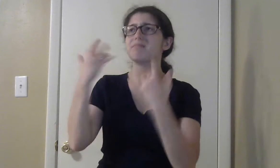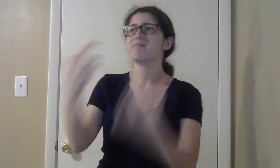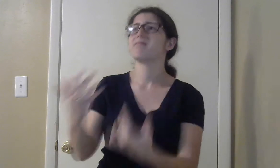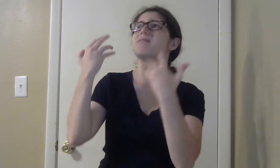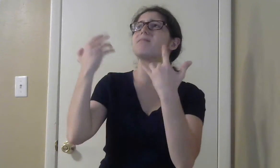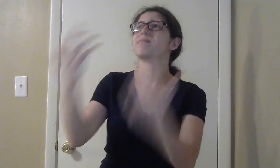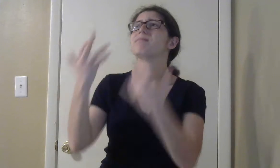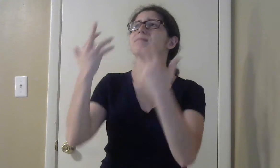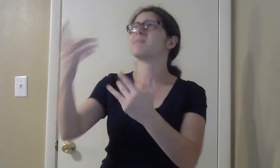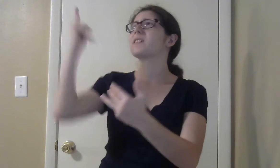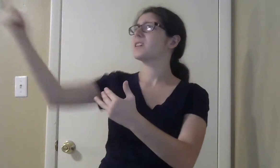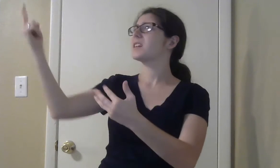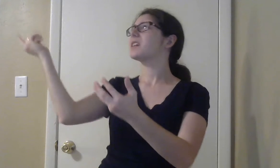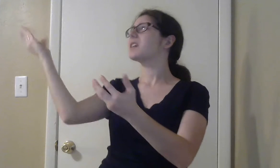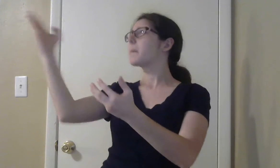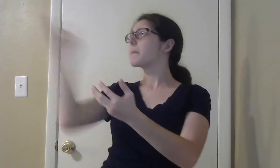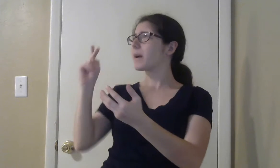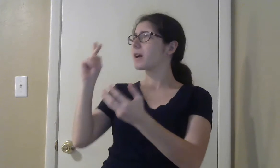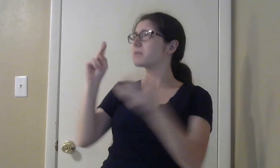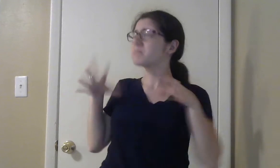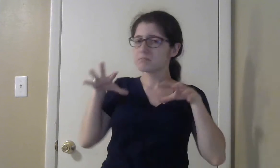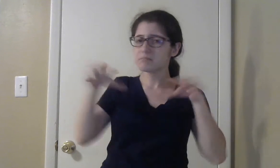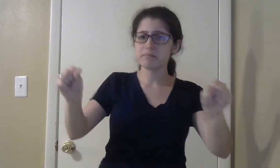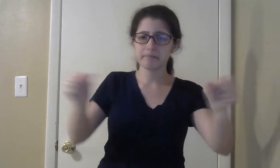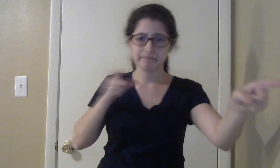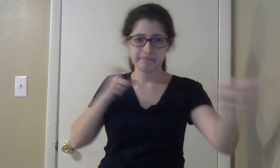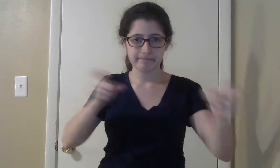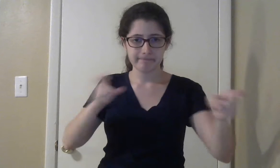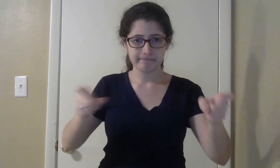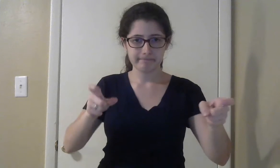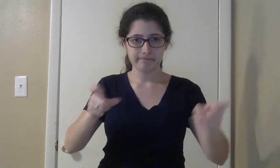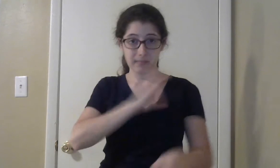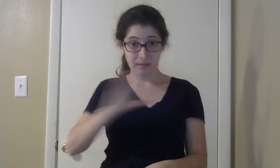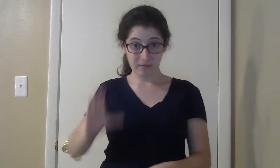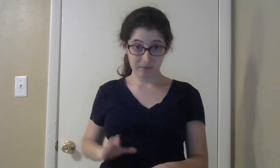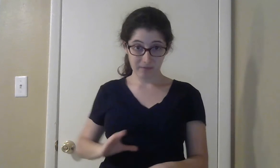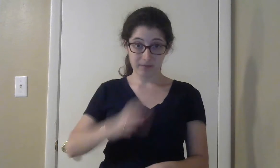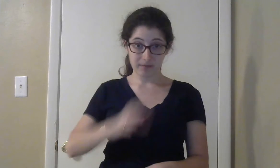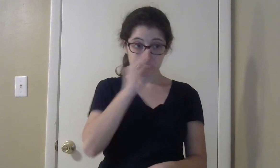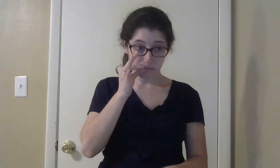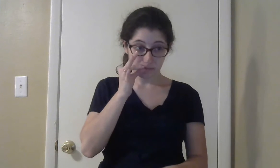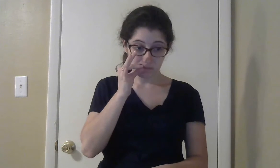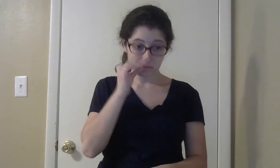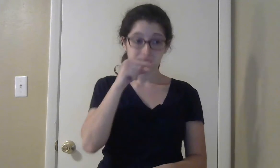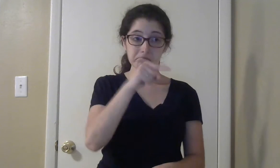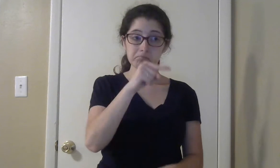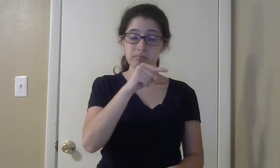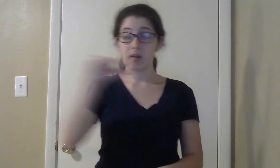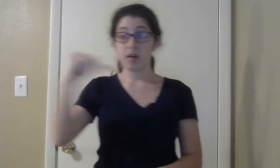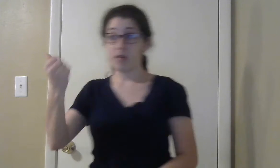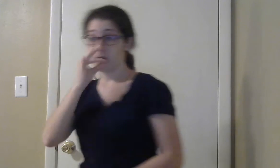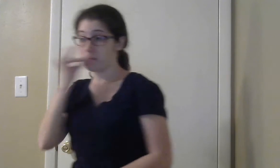reigning. So Christian fasting is unique in all the fasting of the world. It's unique in that it